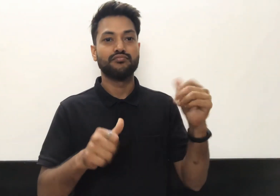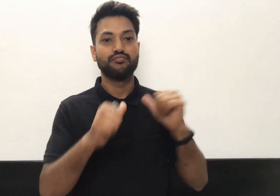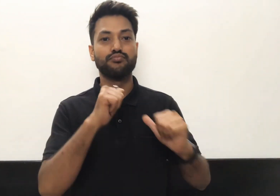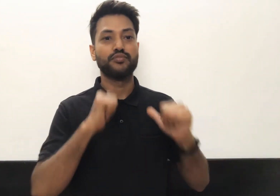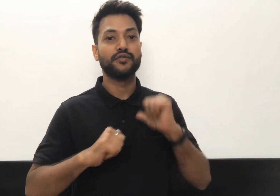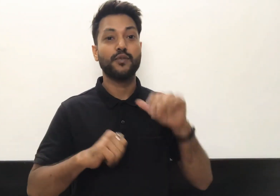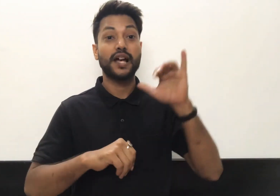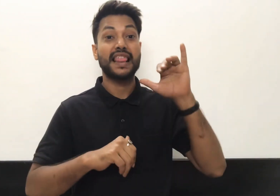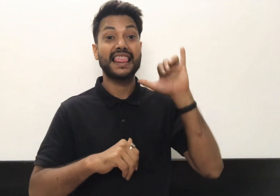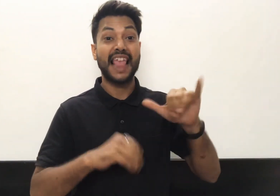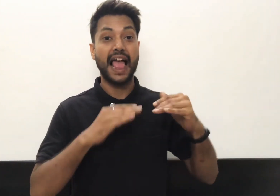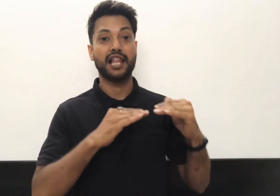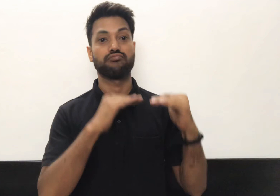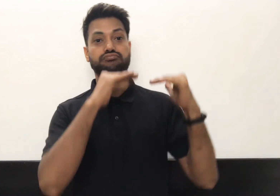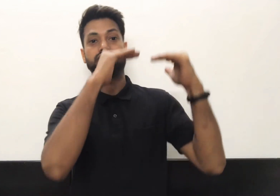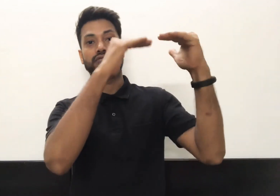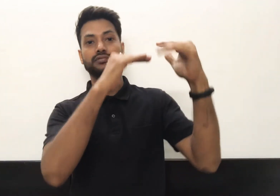to drive carefully, don't hit anybody,